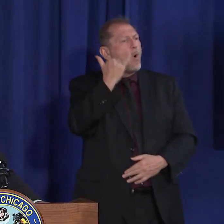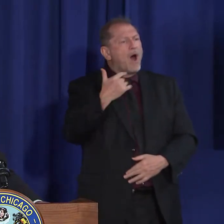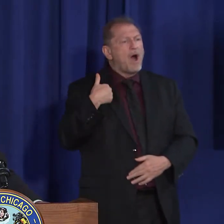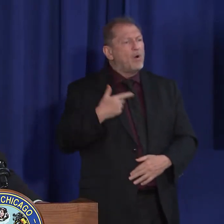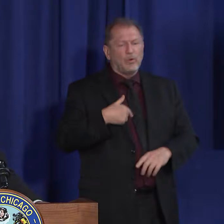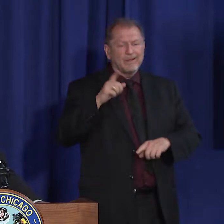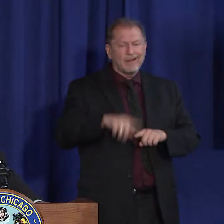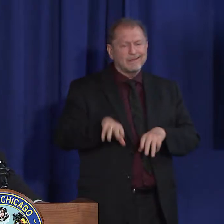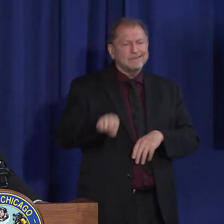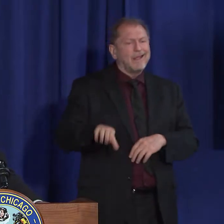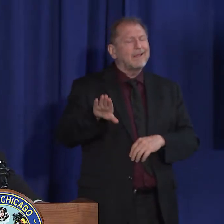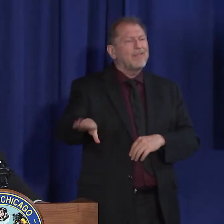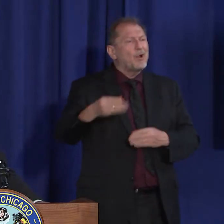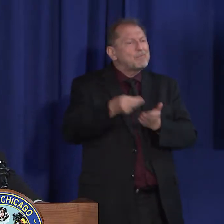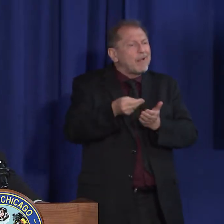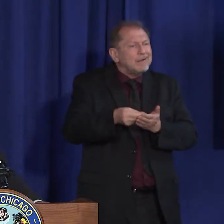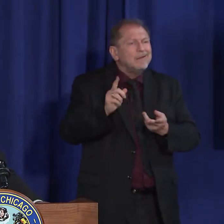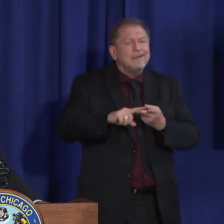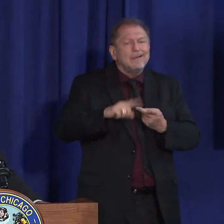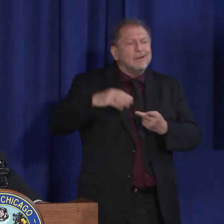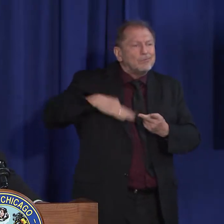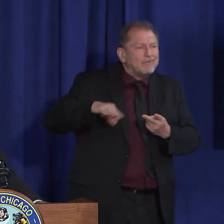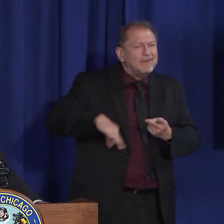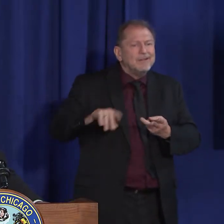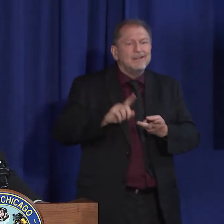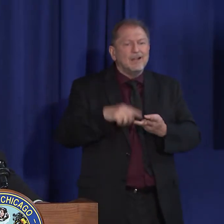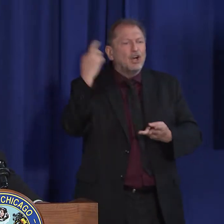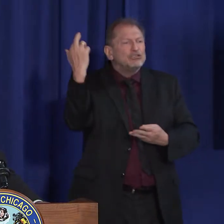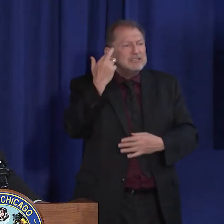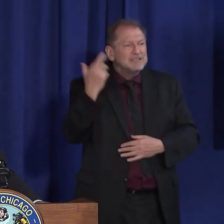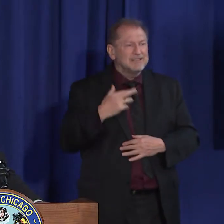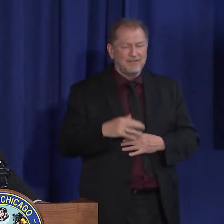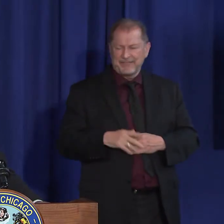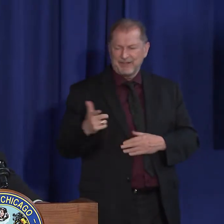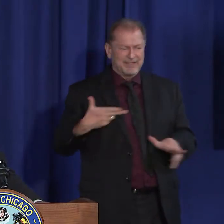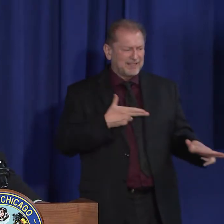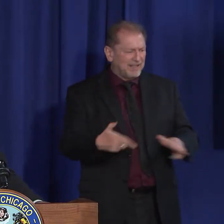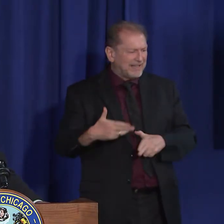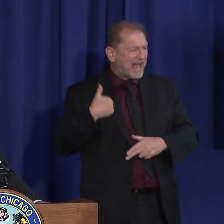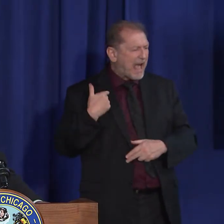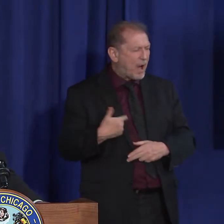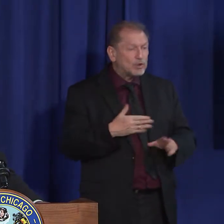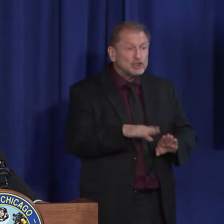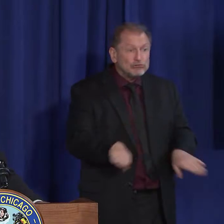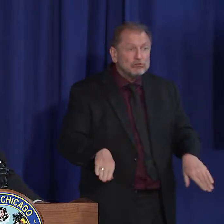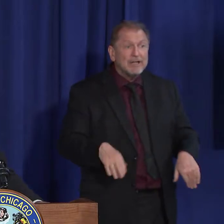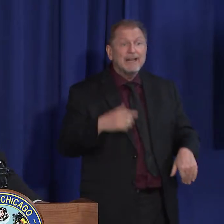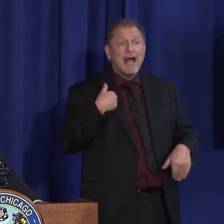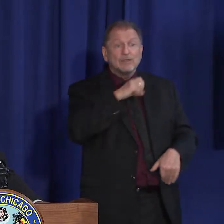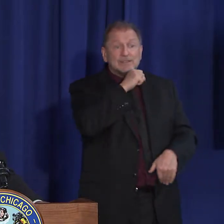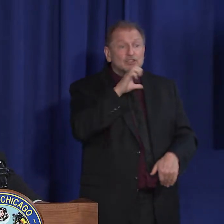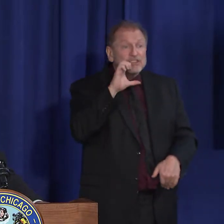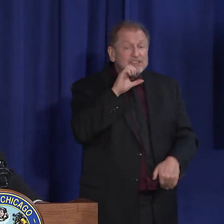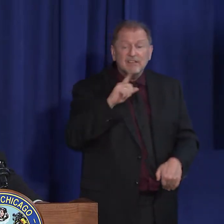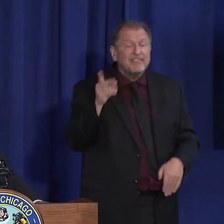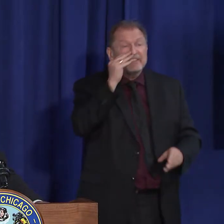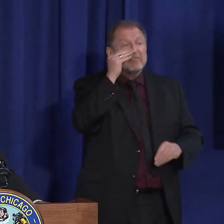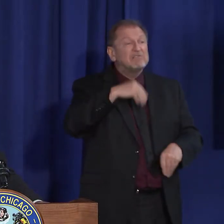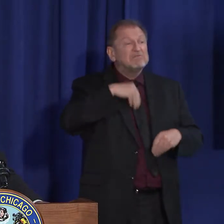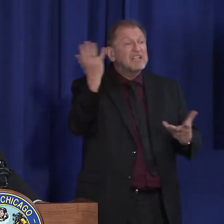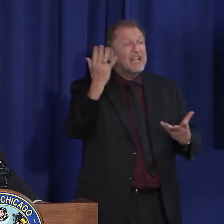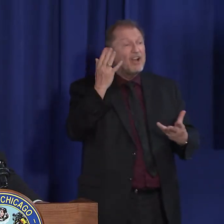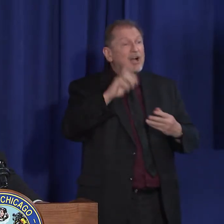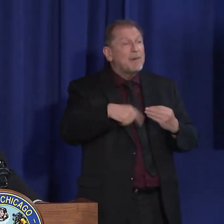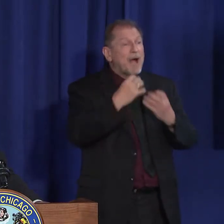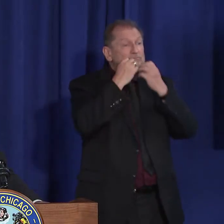the profit motive of gangs who are killing our children, who are killing our elders, and who have no regard for the sanctity